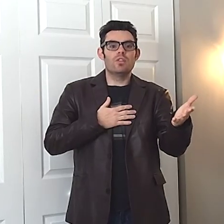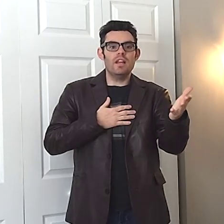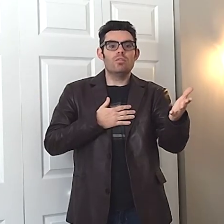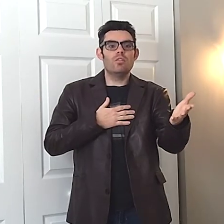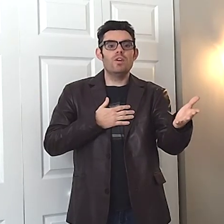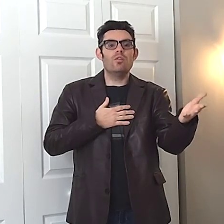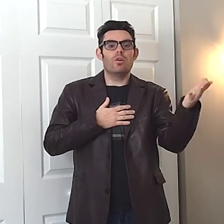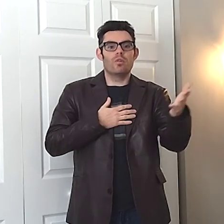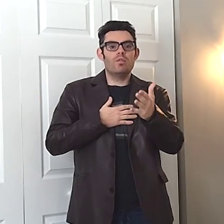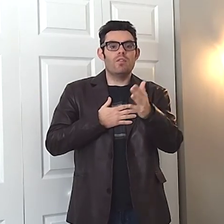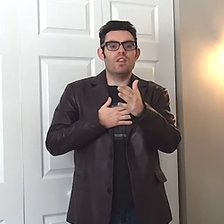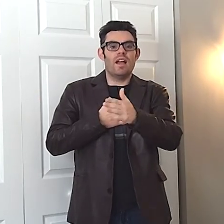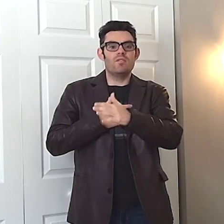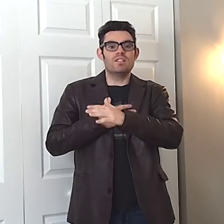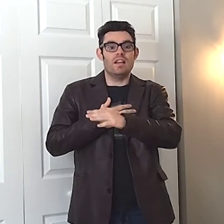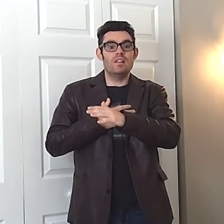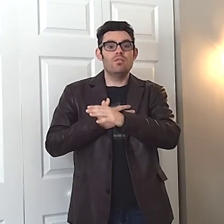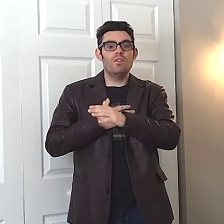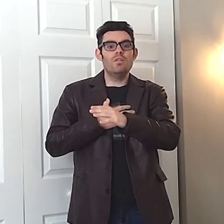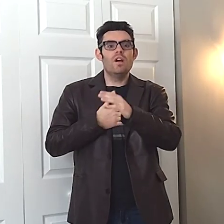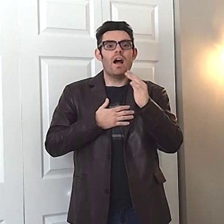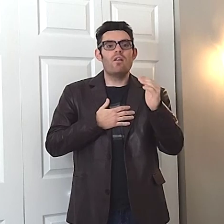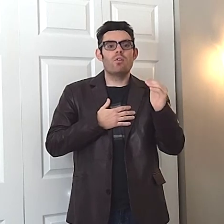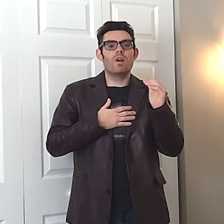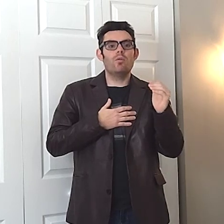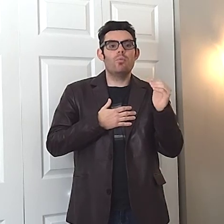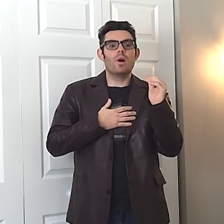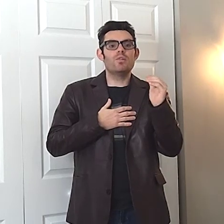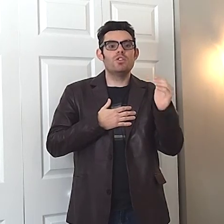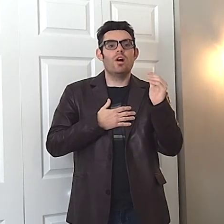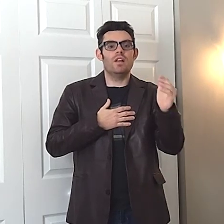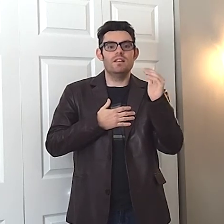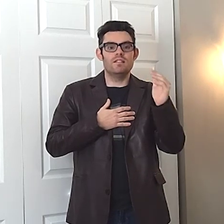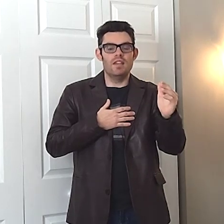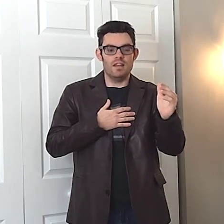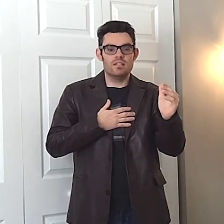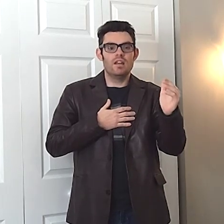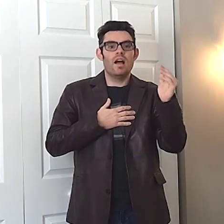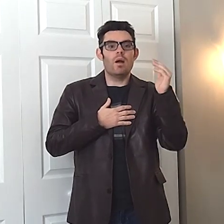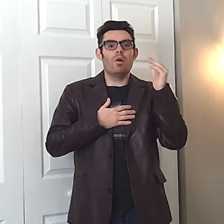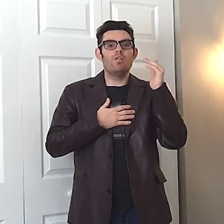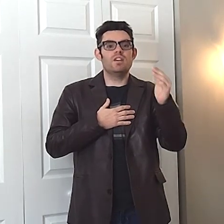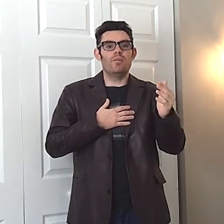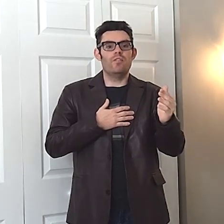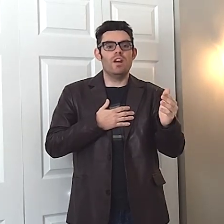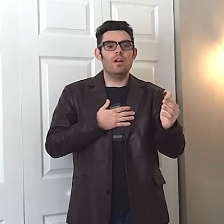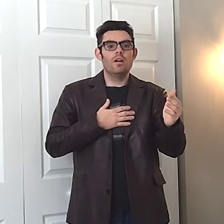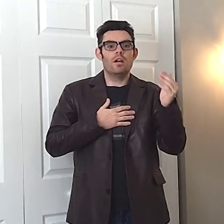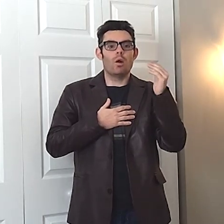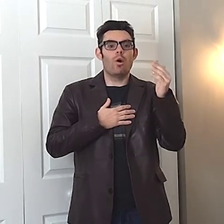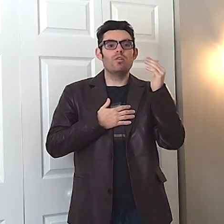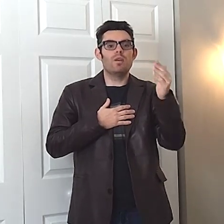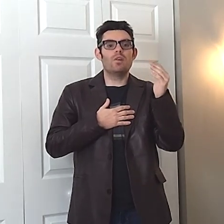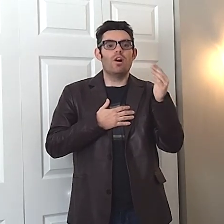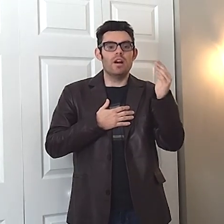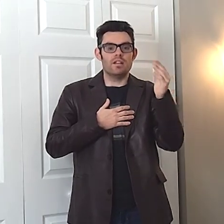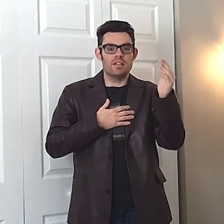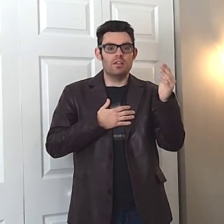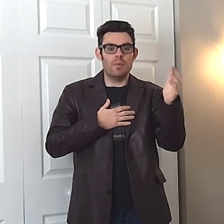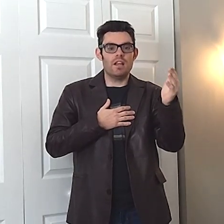like the review or agree with everything I have to say in the review. However, what I will promise you all is this. I will always keep it fair, and I will always keep it honest. That is my